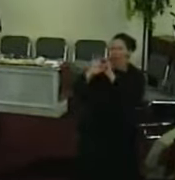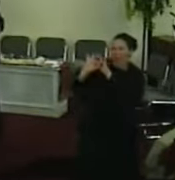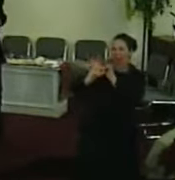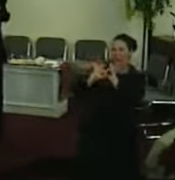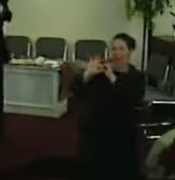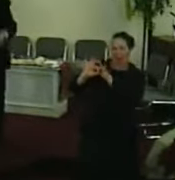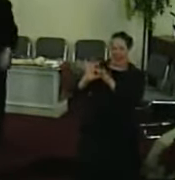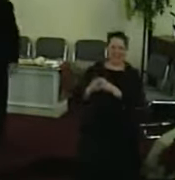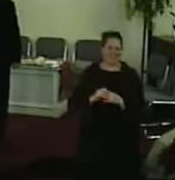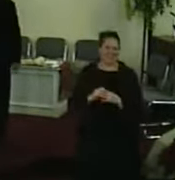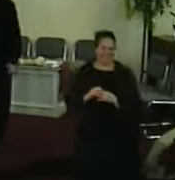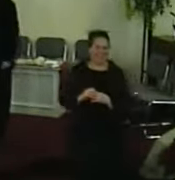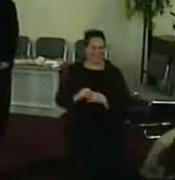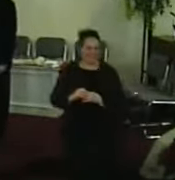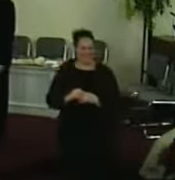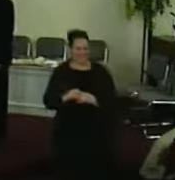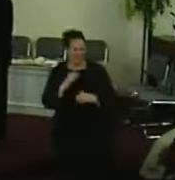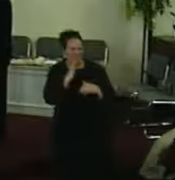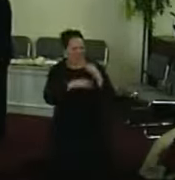I'll build a bigger cabinet.